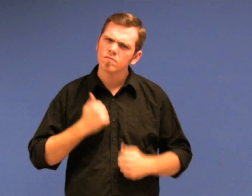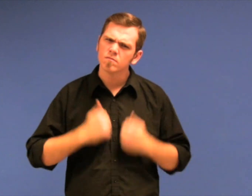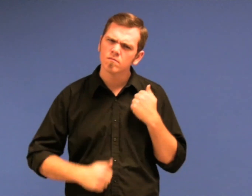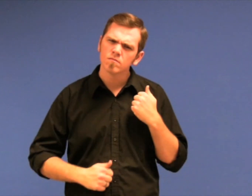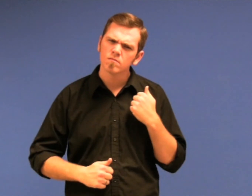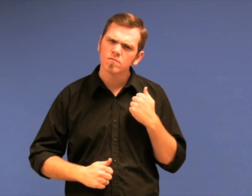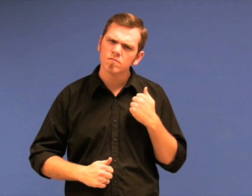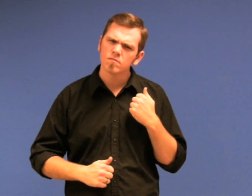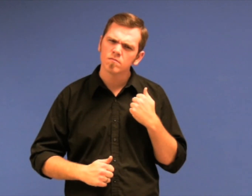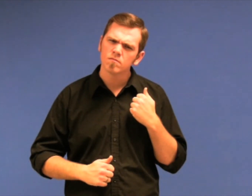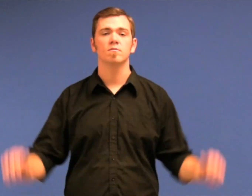face. Which?